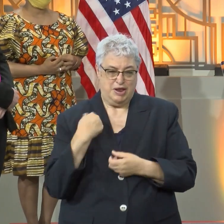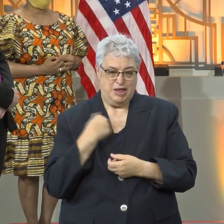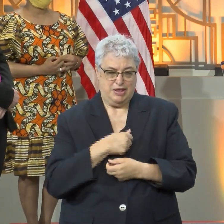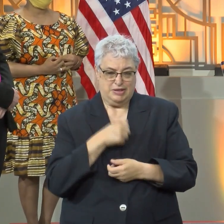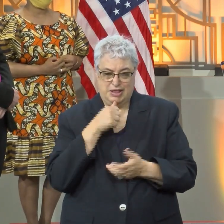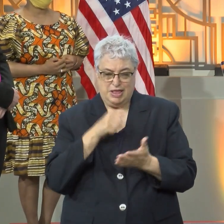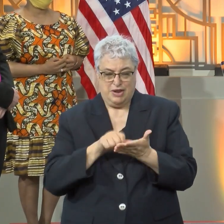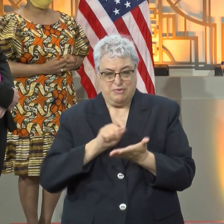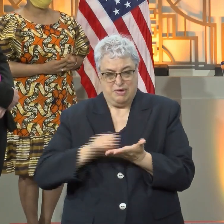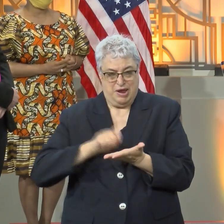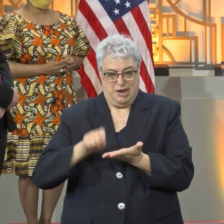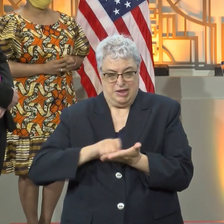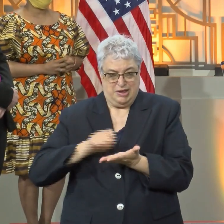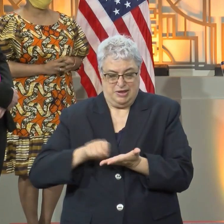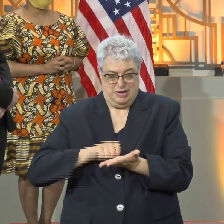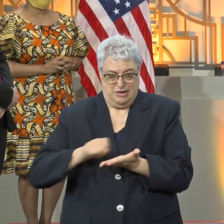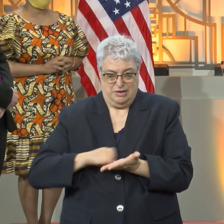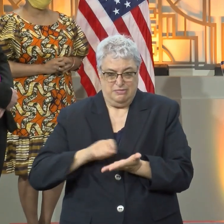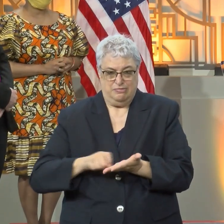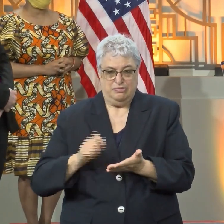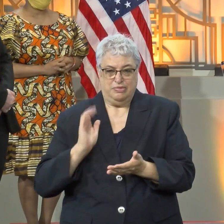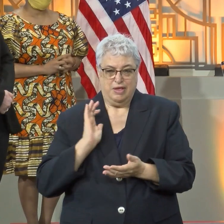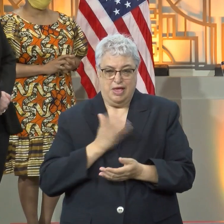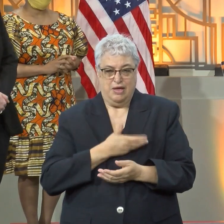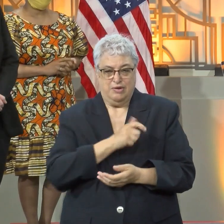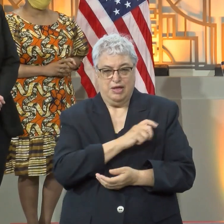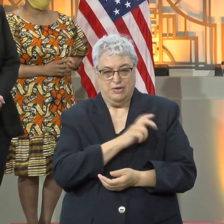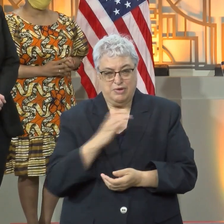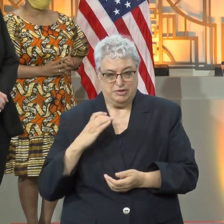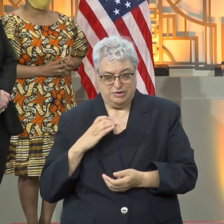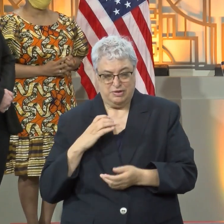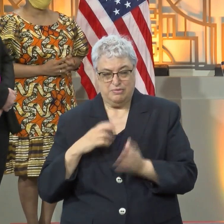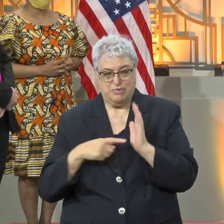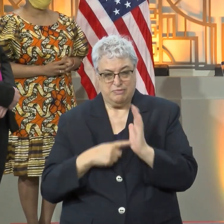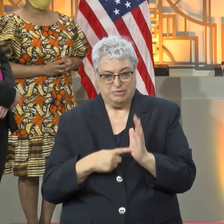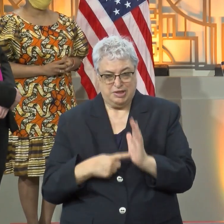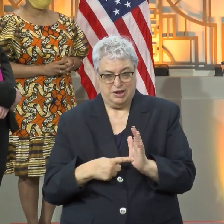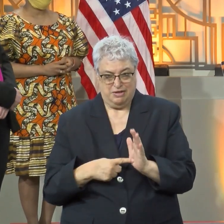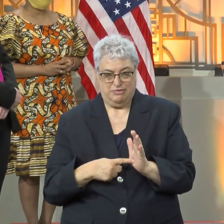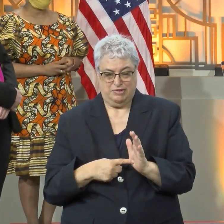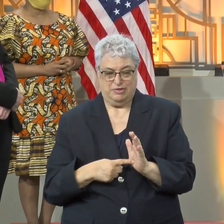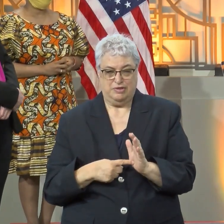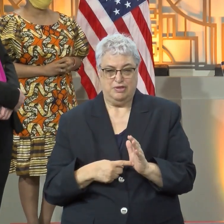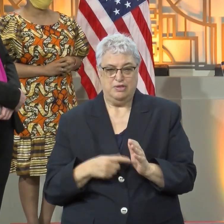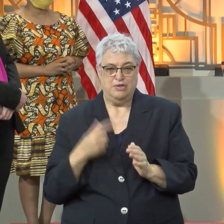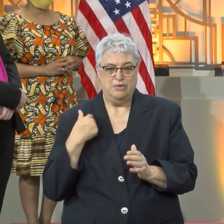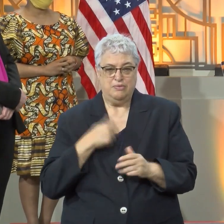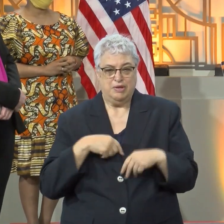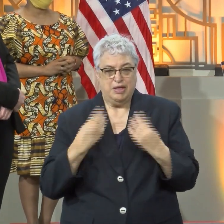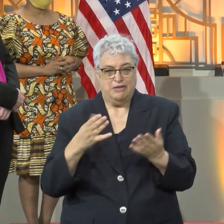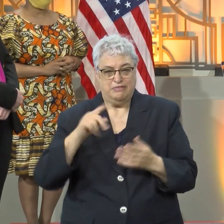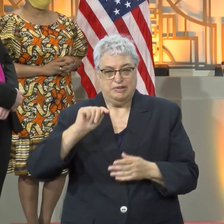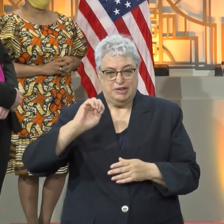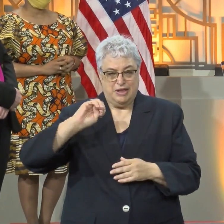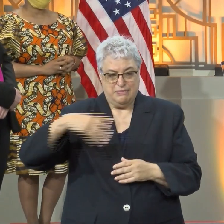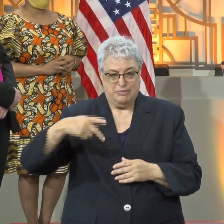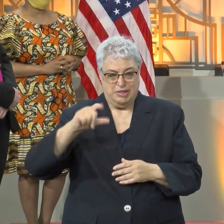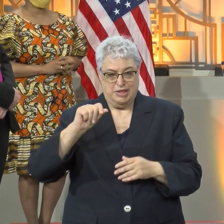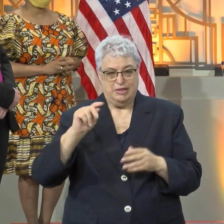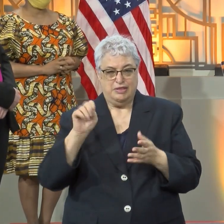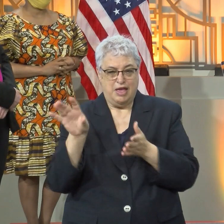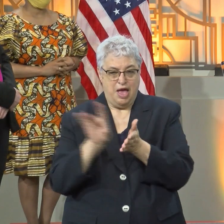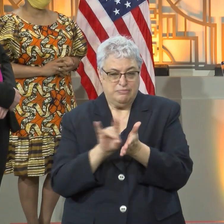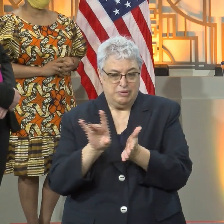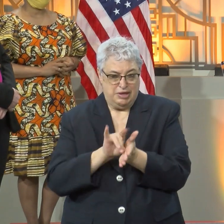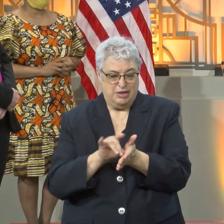letter writing campaign, to our congressional representatives. And we've provided templates that they can also share with their